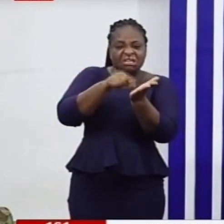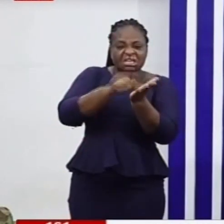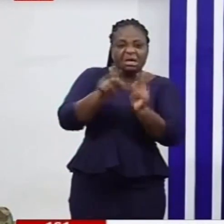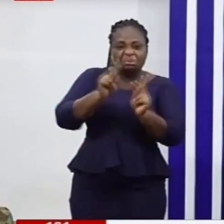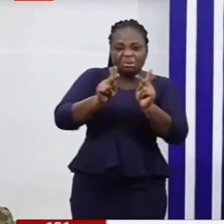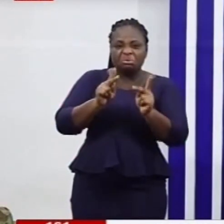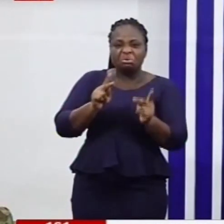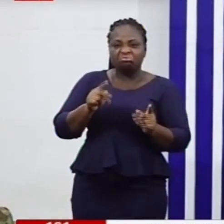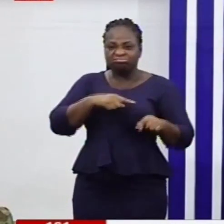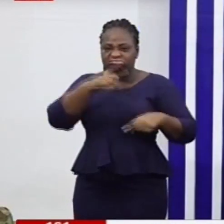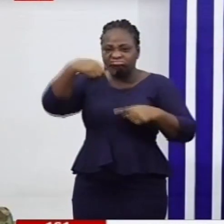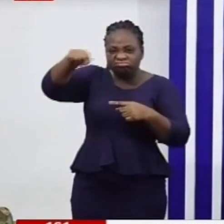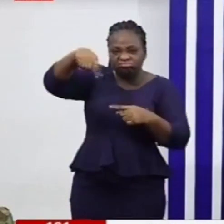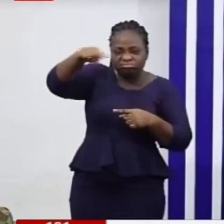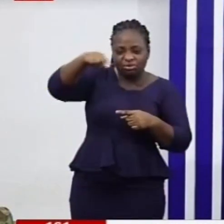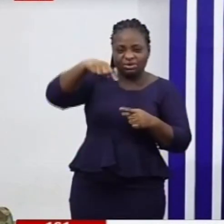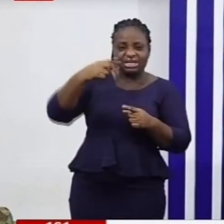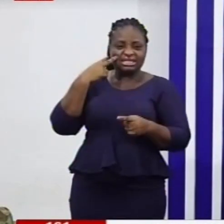being complied.